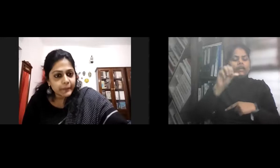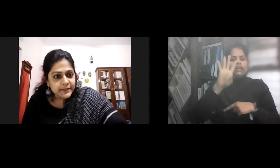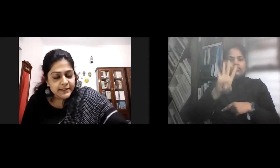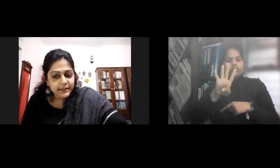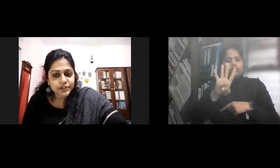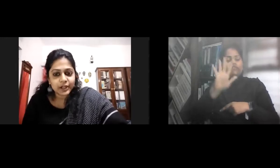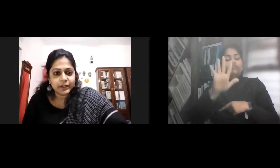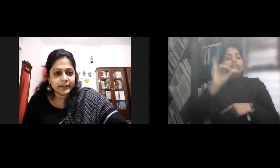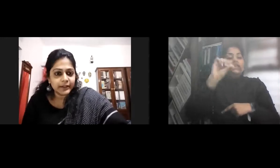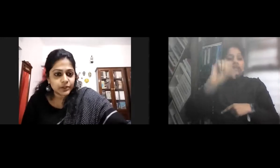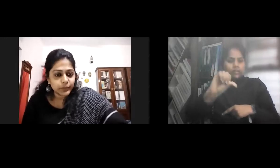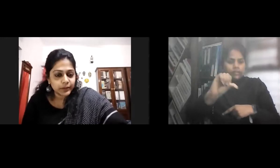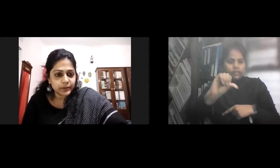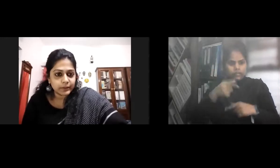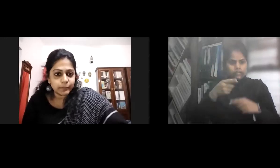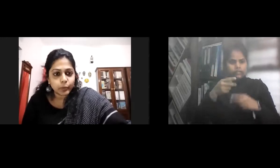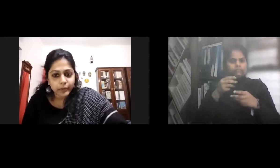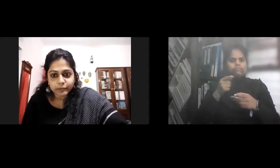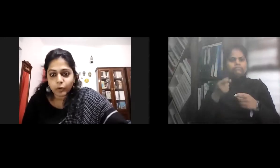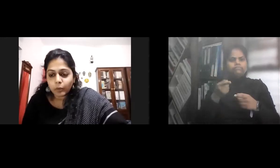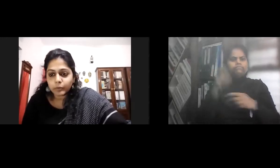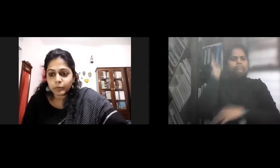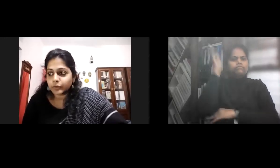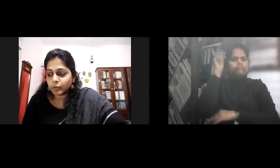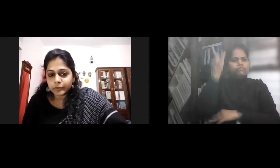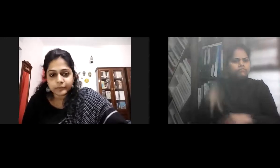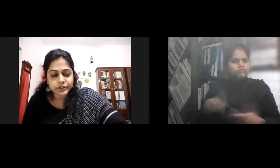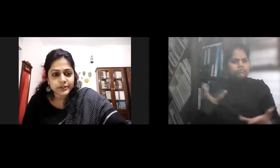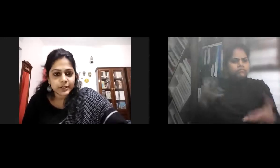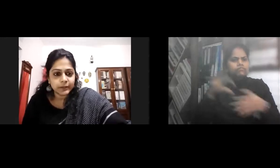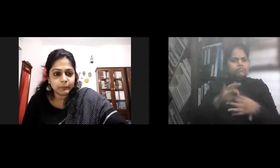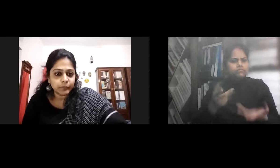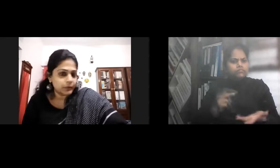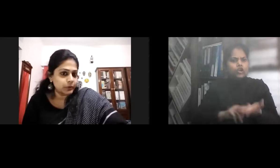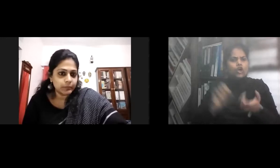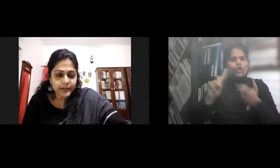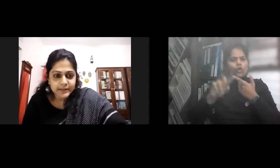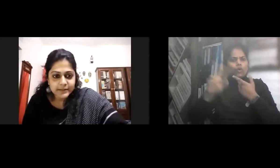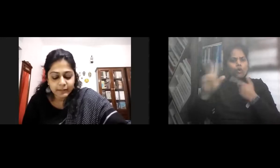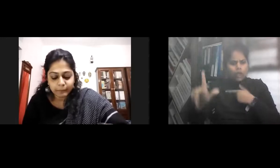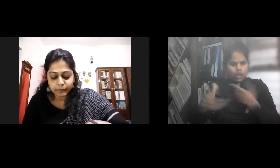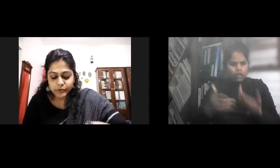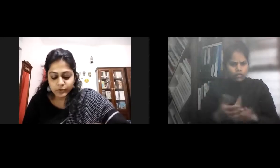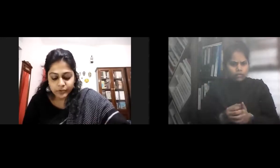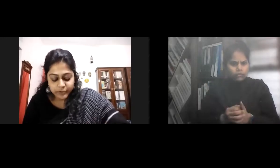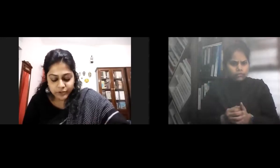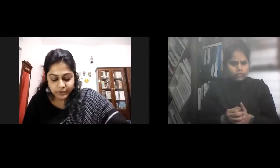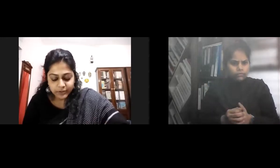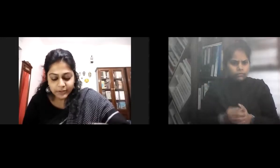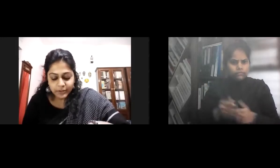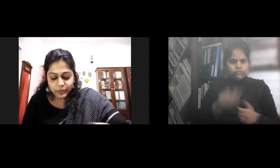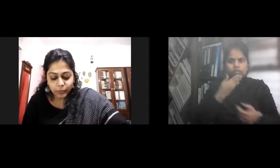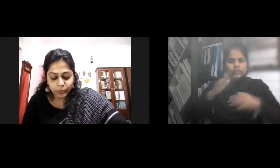the papers as such are engaging with broadly the form of the novel, which is, as students of